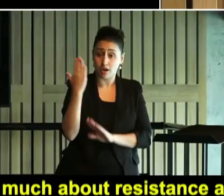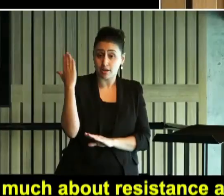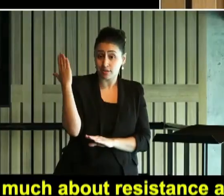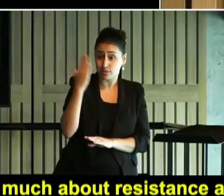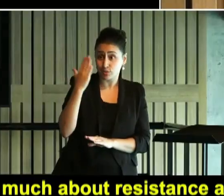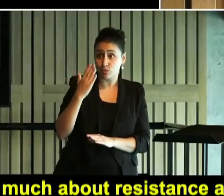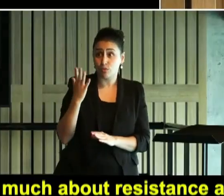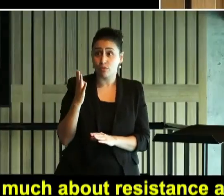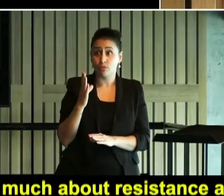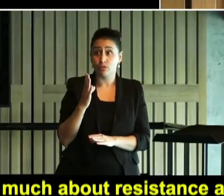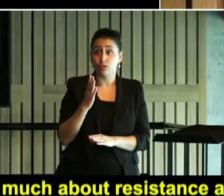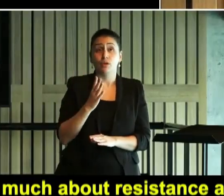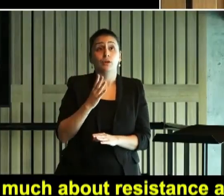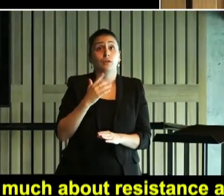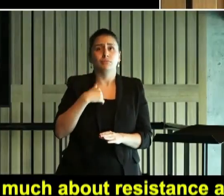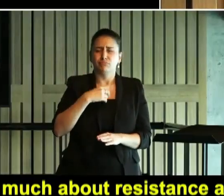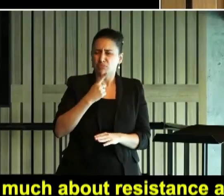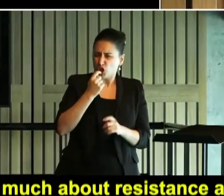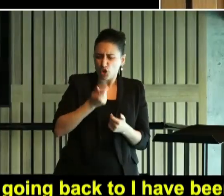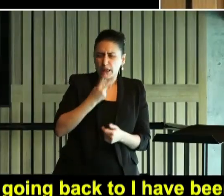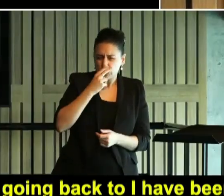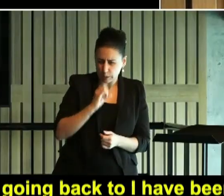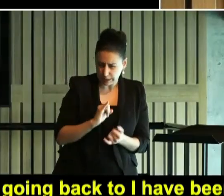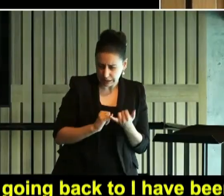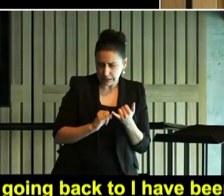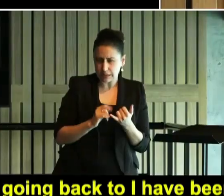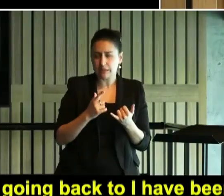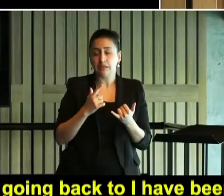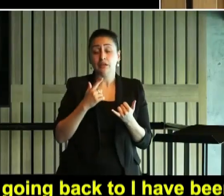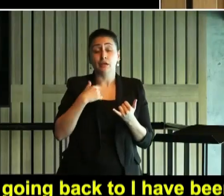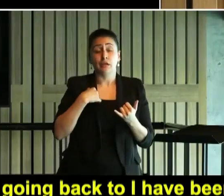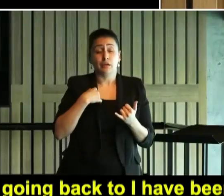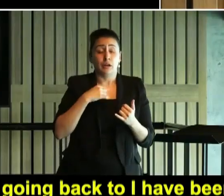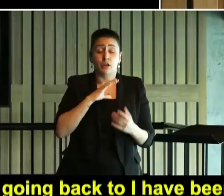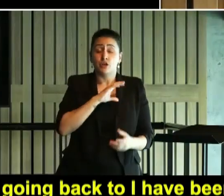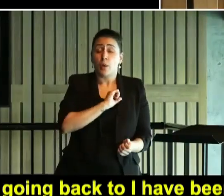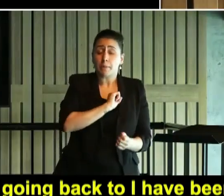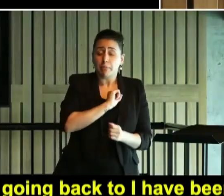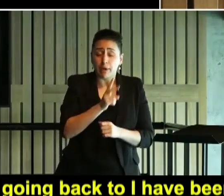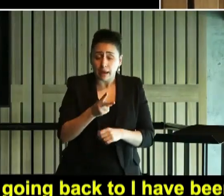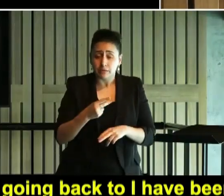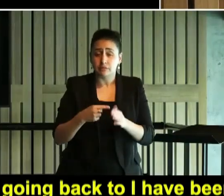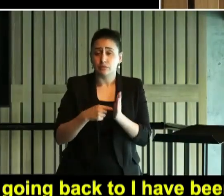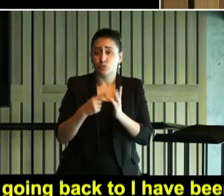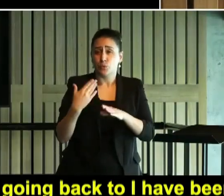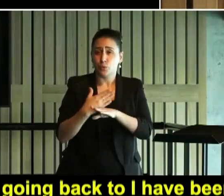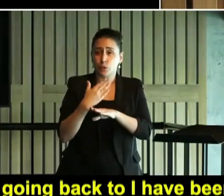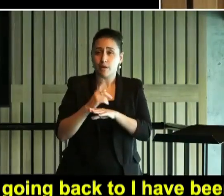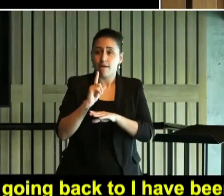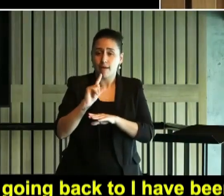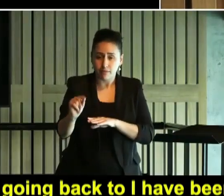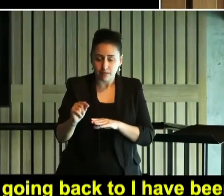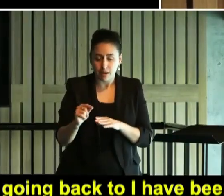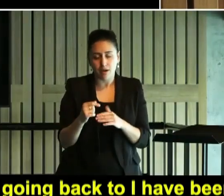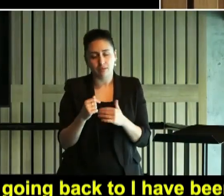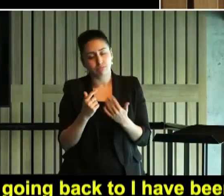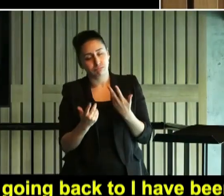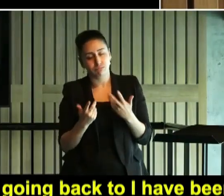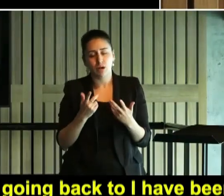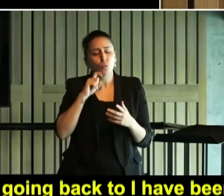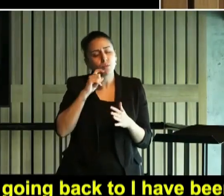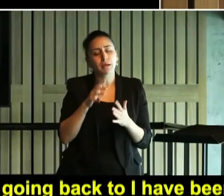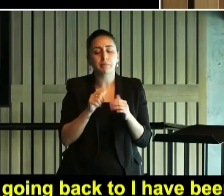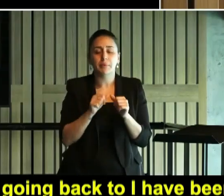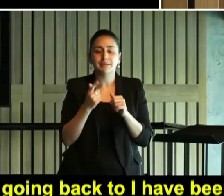to teaching after that, I think it would have helped me if earlier I had